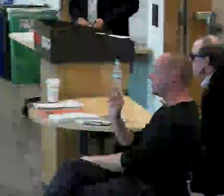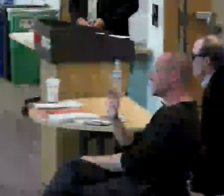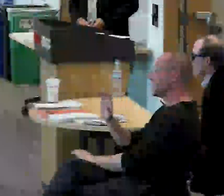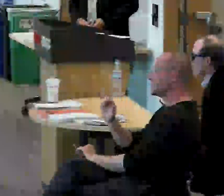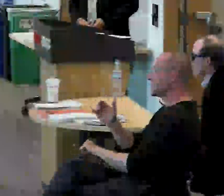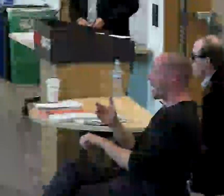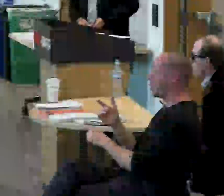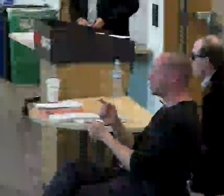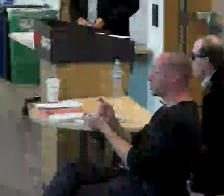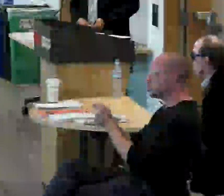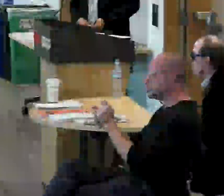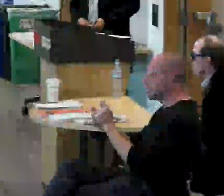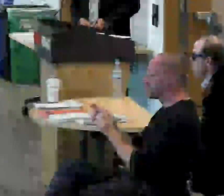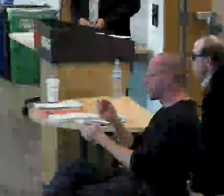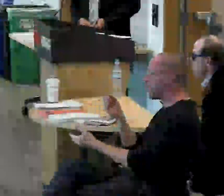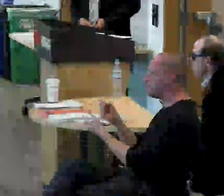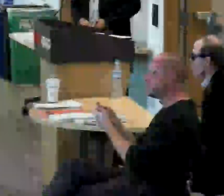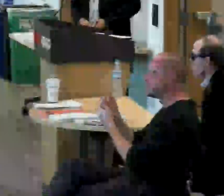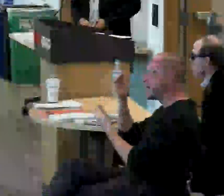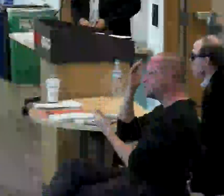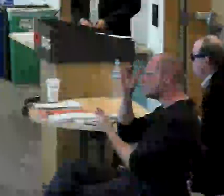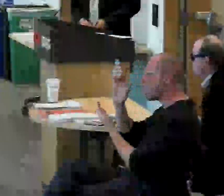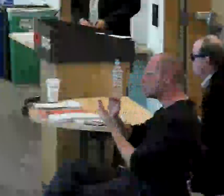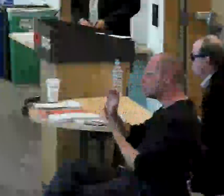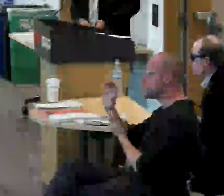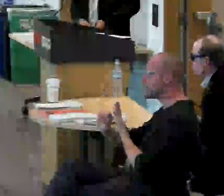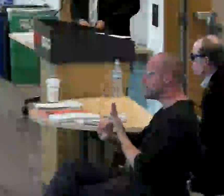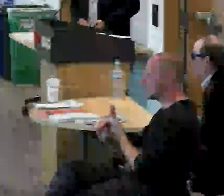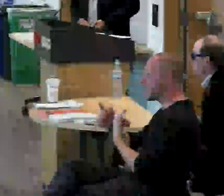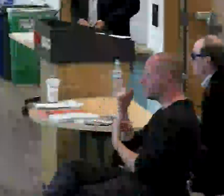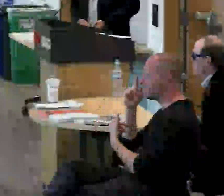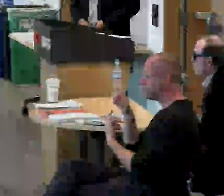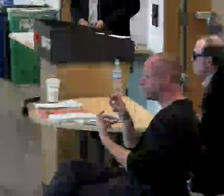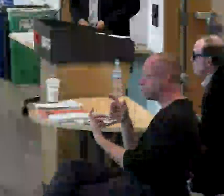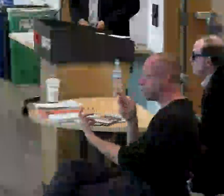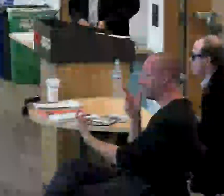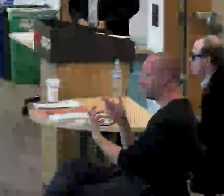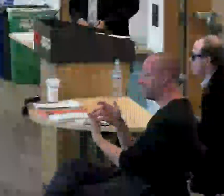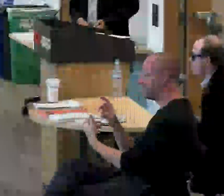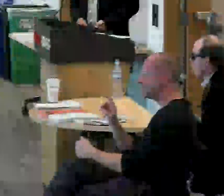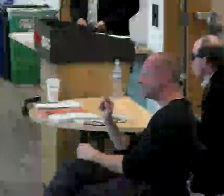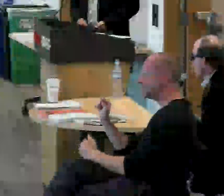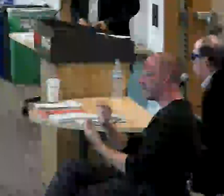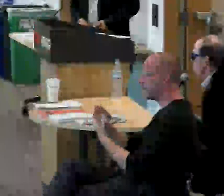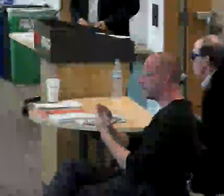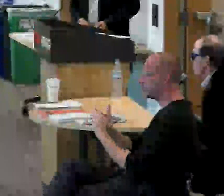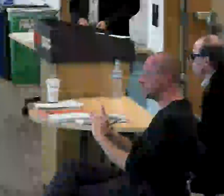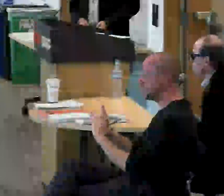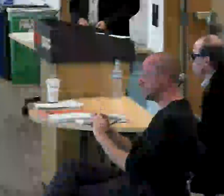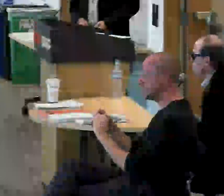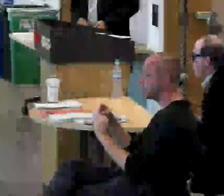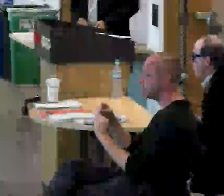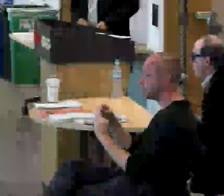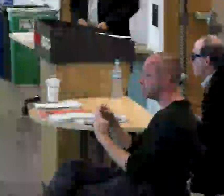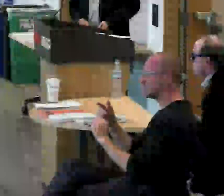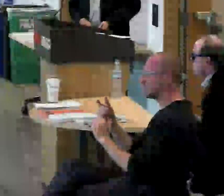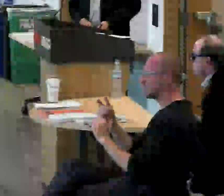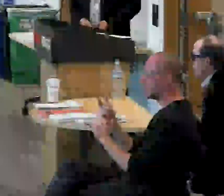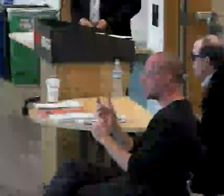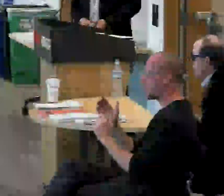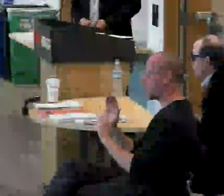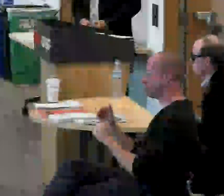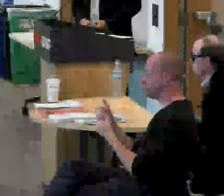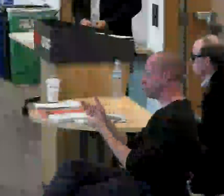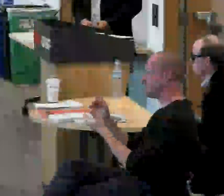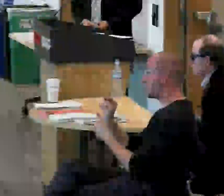Smart curriculum to really reach the disability community more in depth with tools